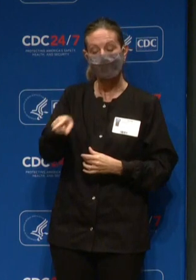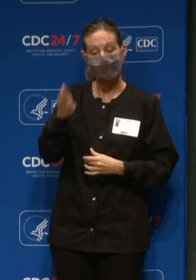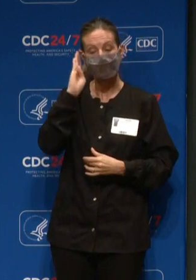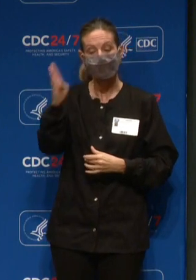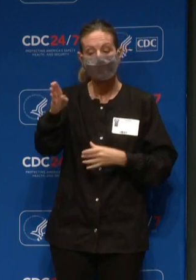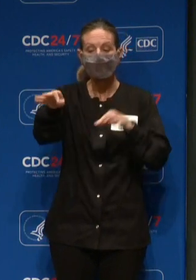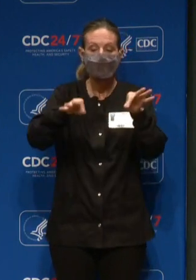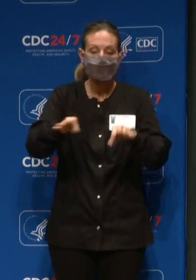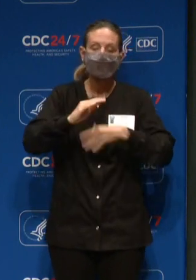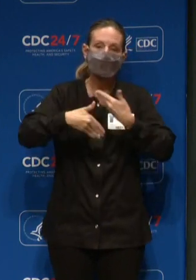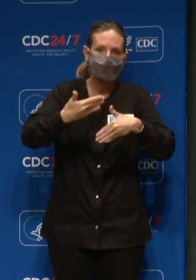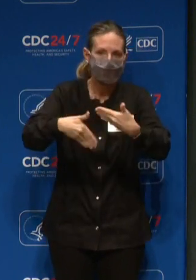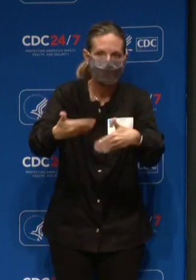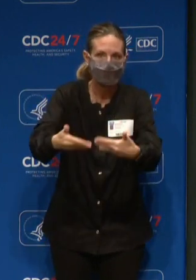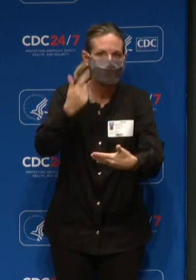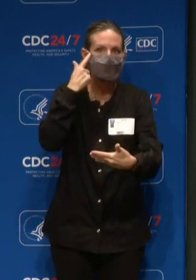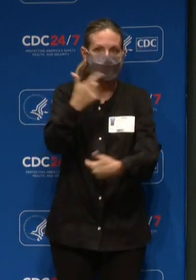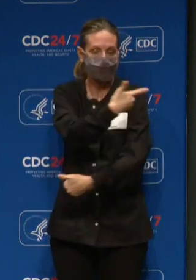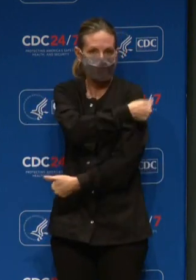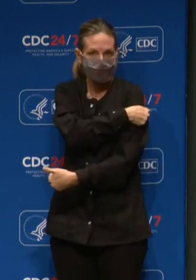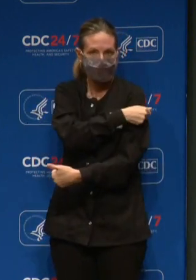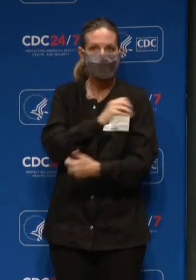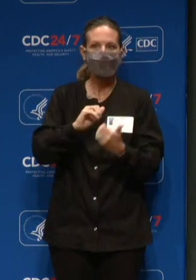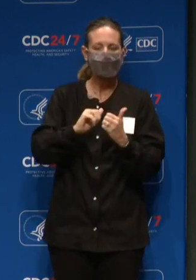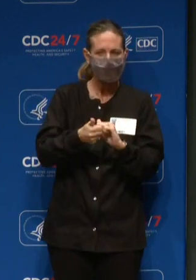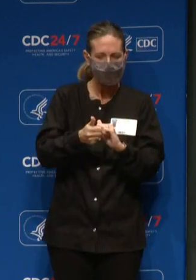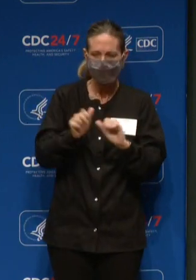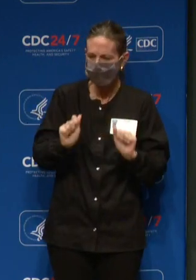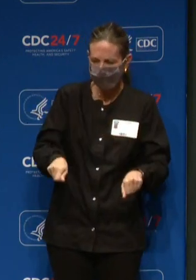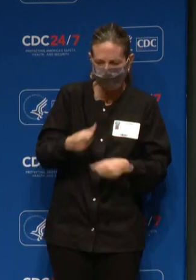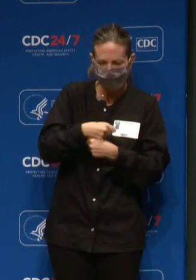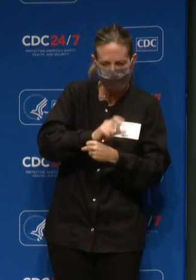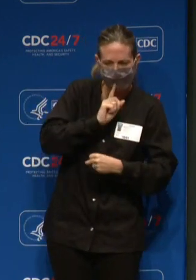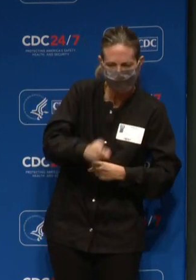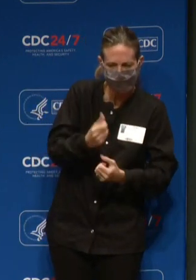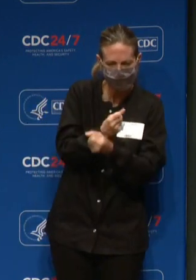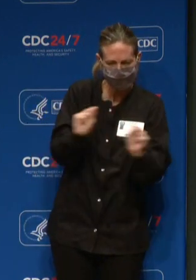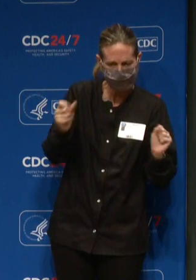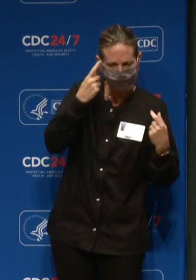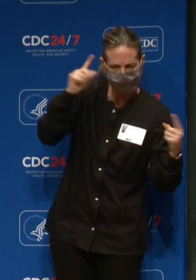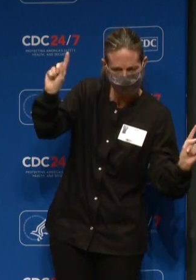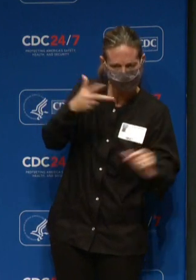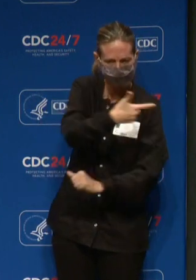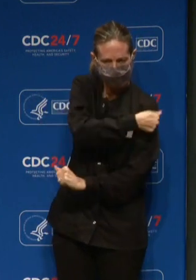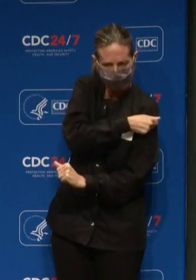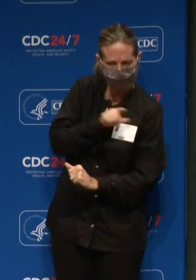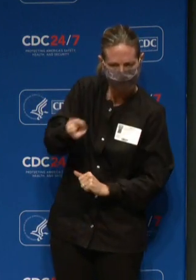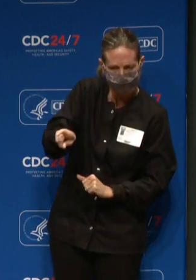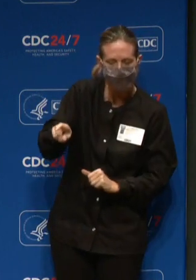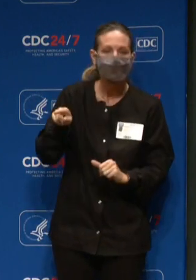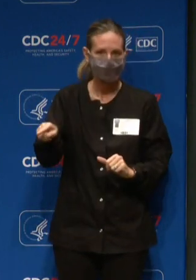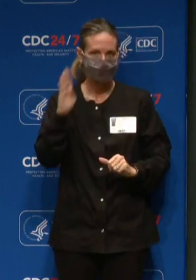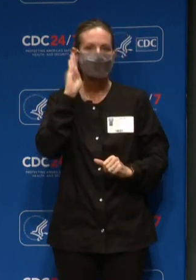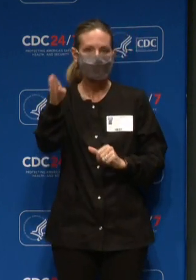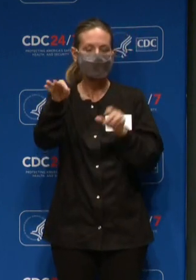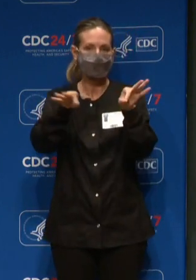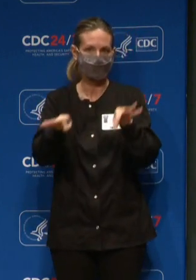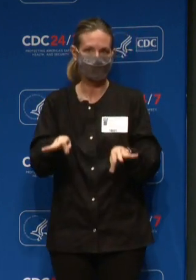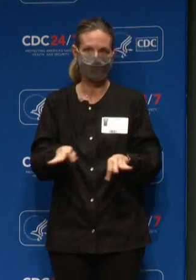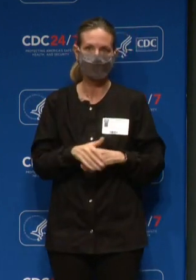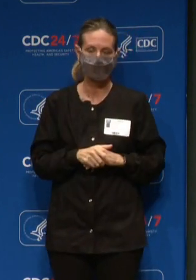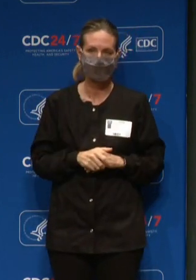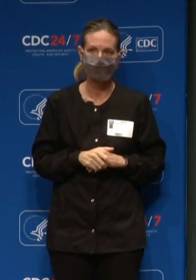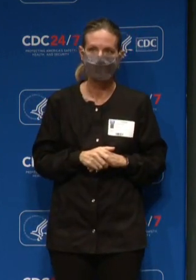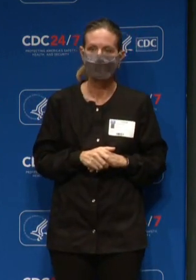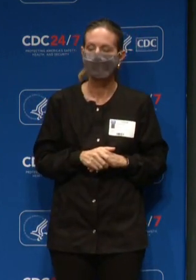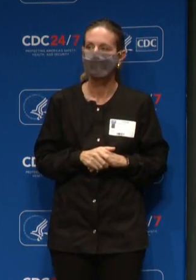Americans have a safe and effective variety of COVID-19 vaccines. We know that stopping this pandemic is going to take all